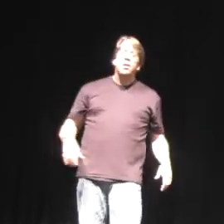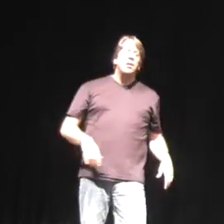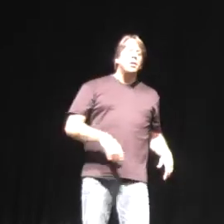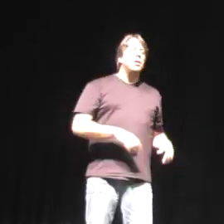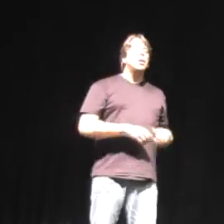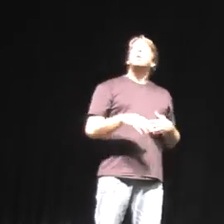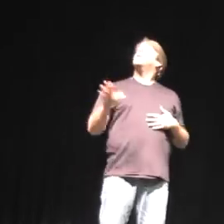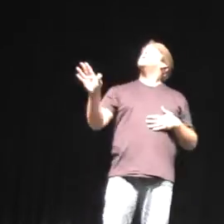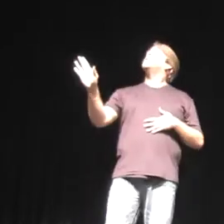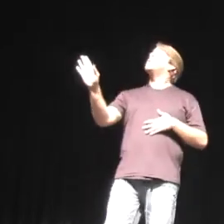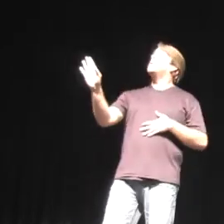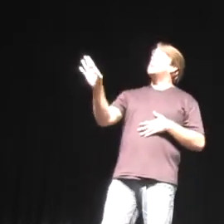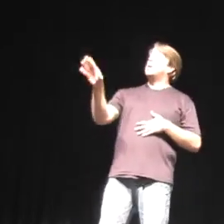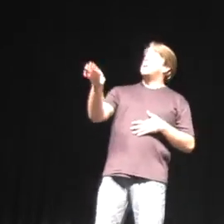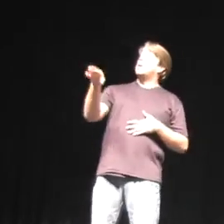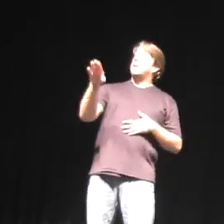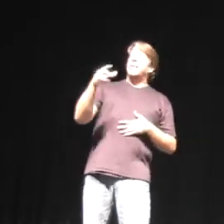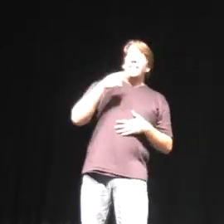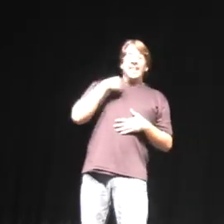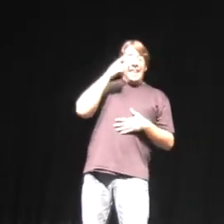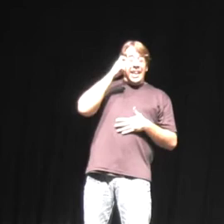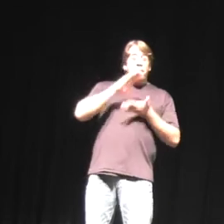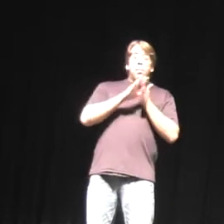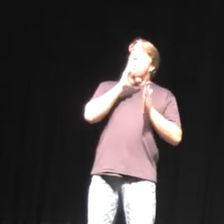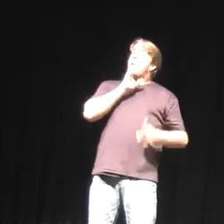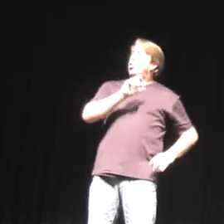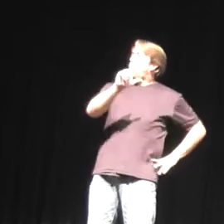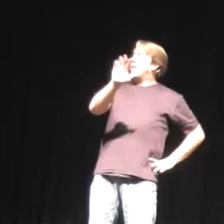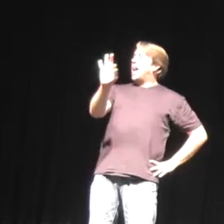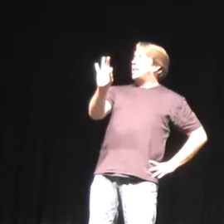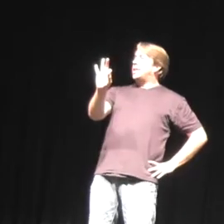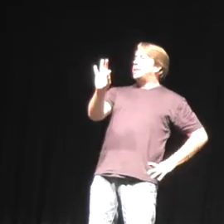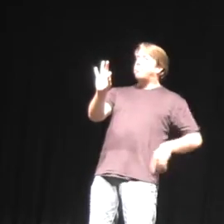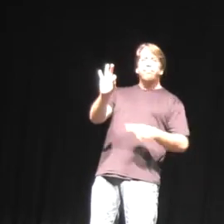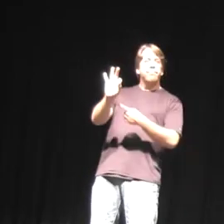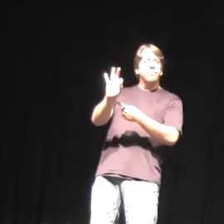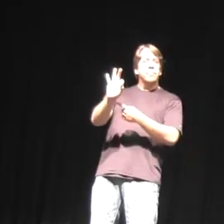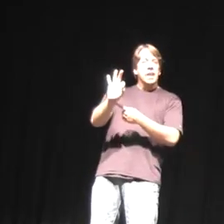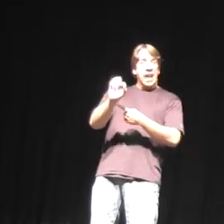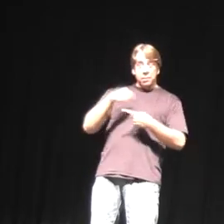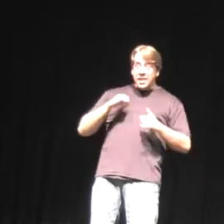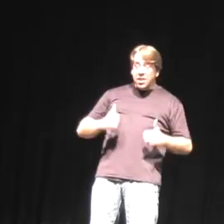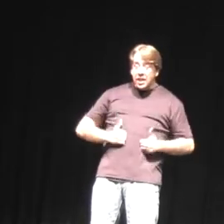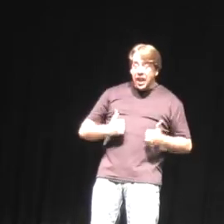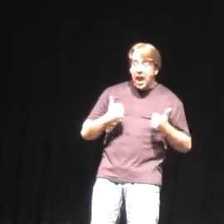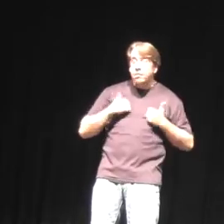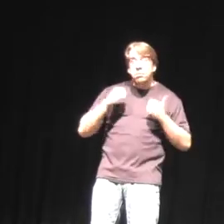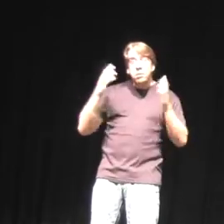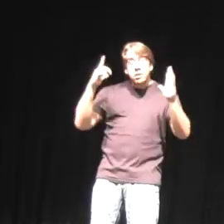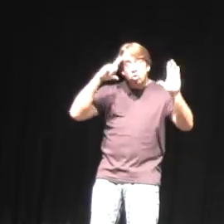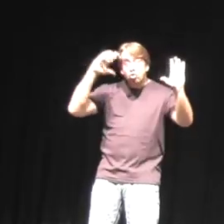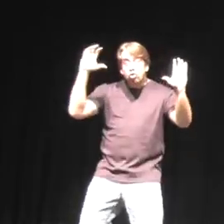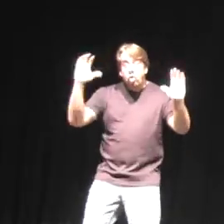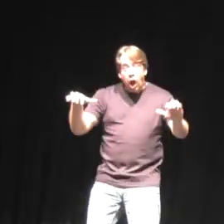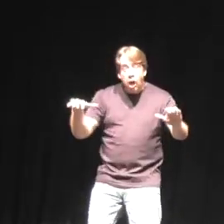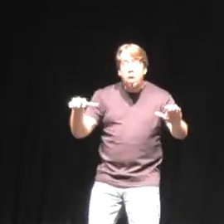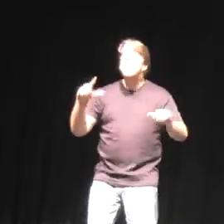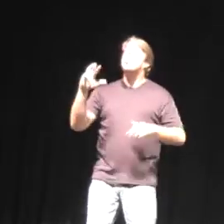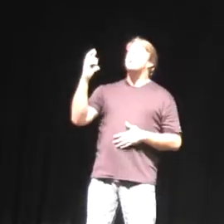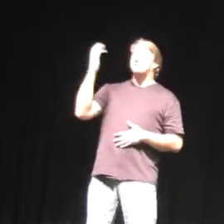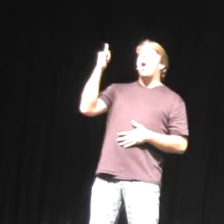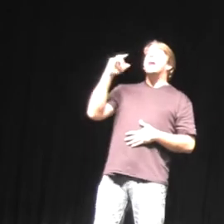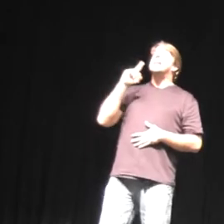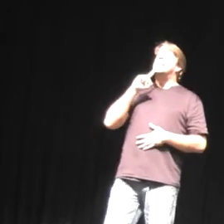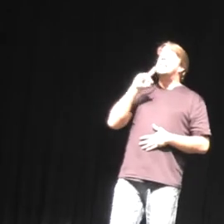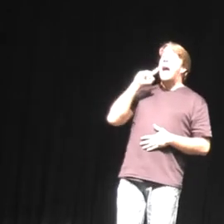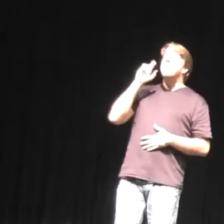Oh man. Alright, so I'm actually, just turned 29 years old, and it's amazing that I made it to my 29th birthday, because I don't know if you know this about having deaf parents, but